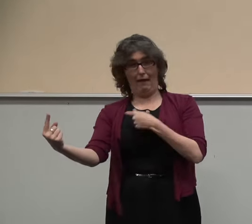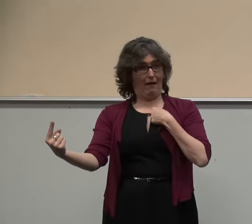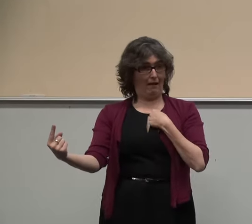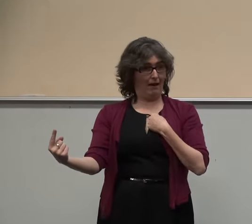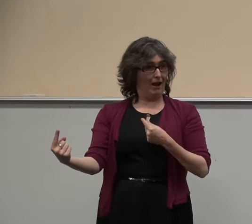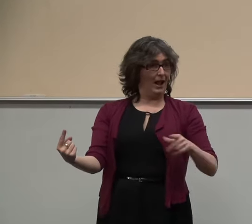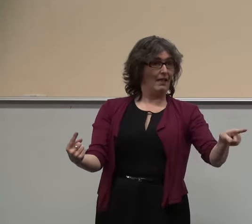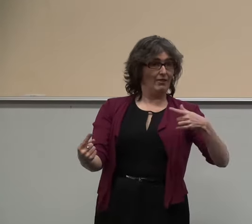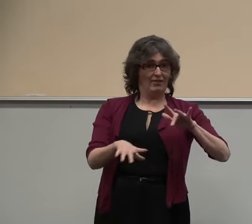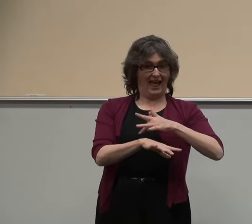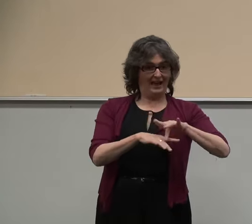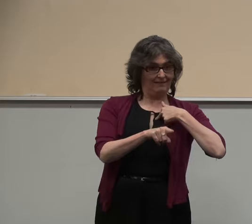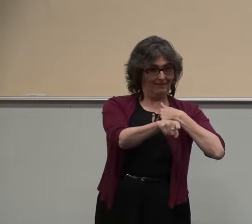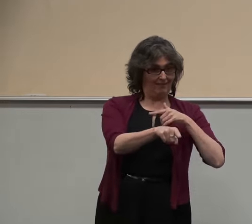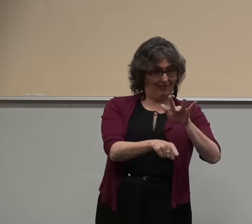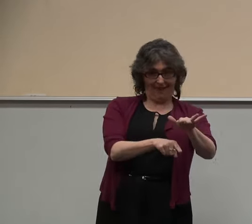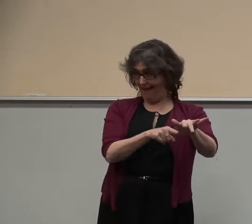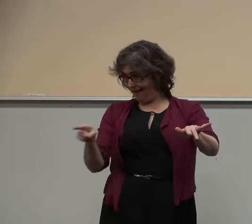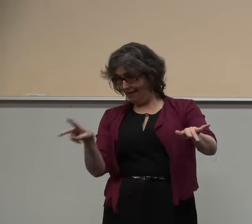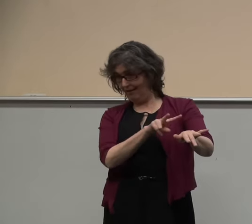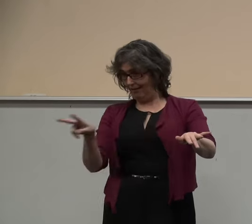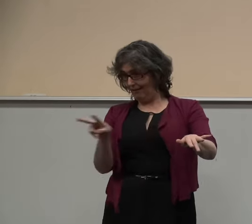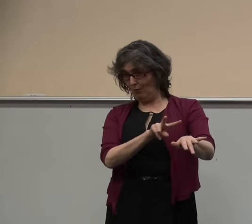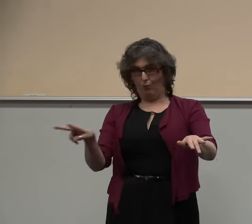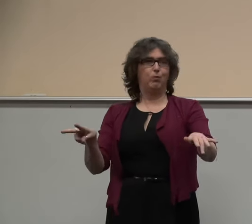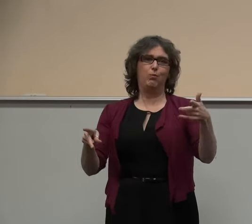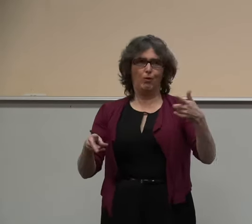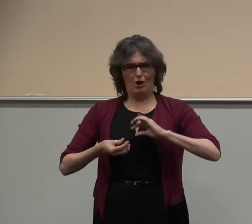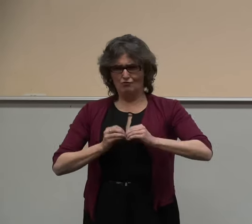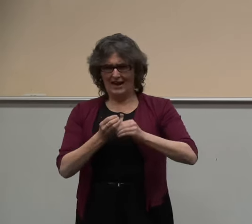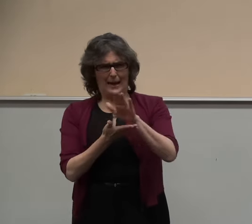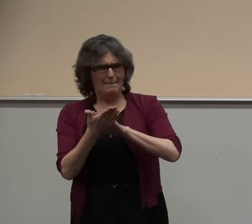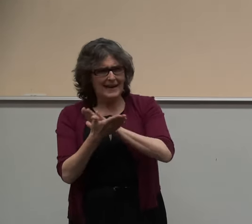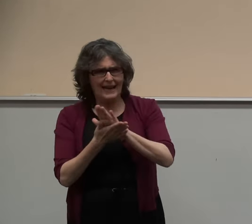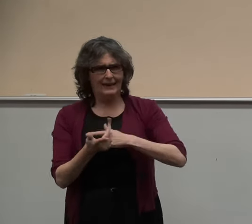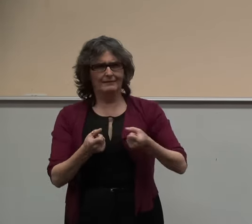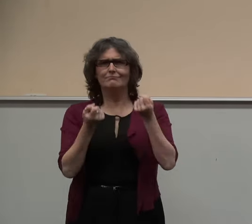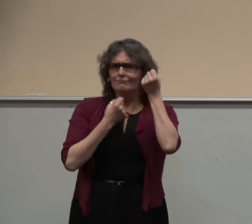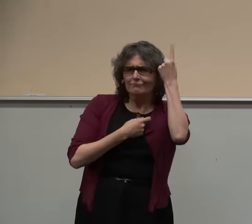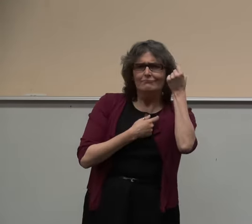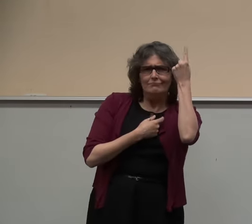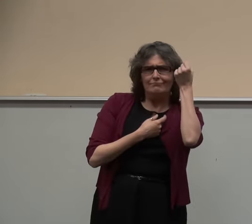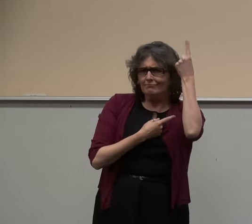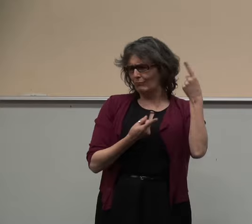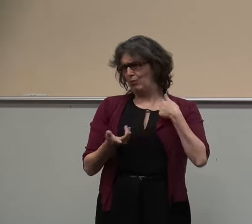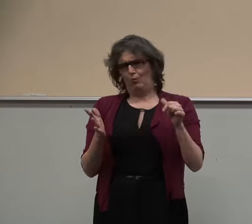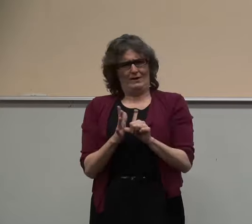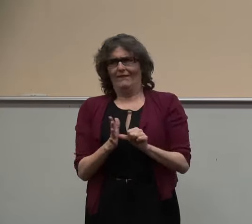meaning from what you see is very much your own responsibility, because you can't rely on